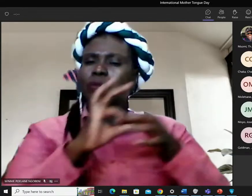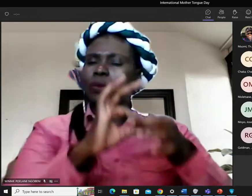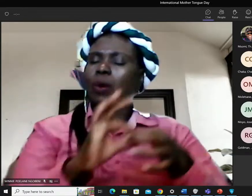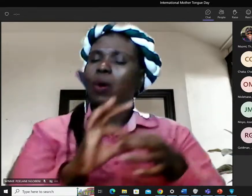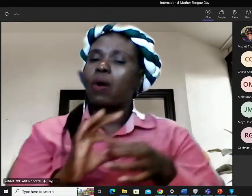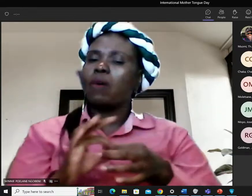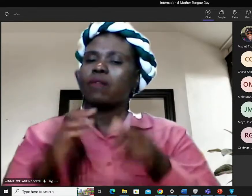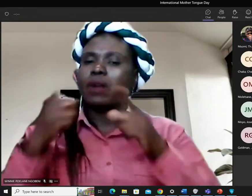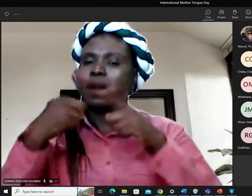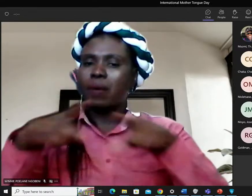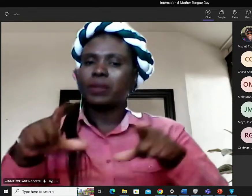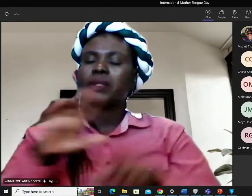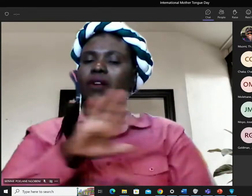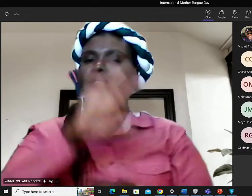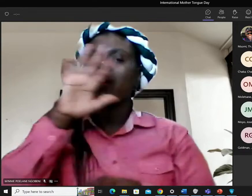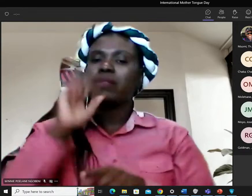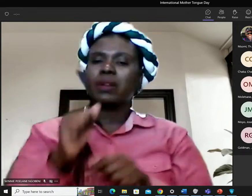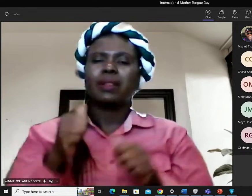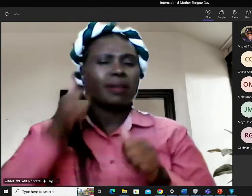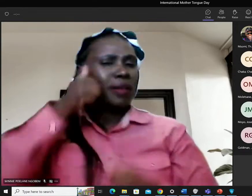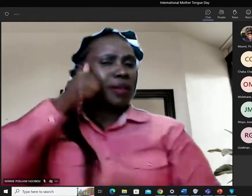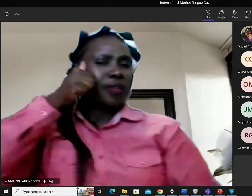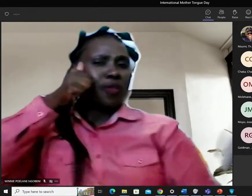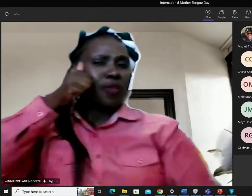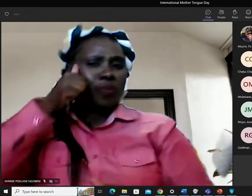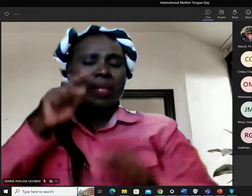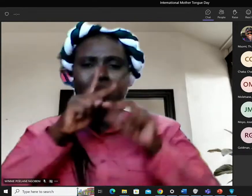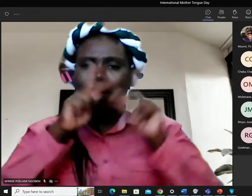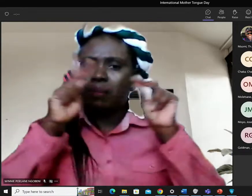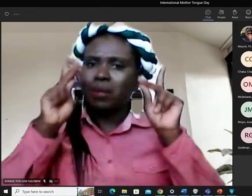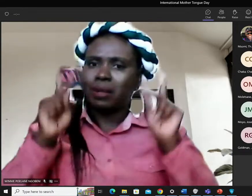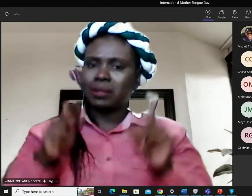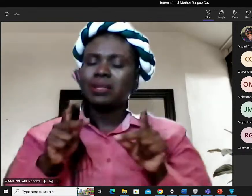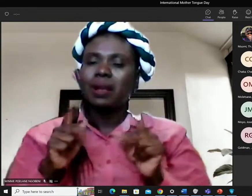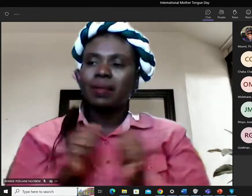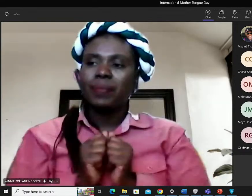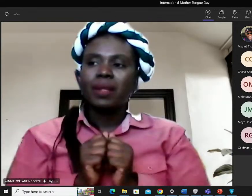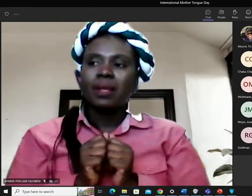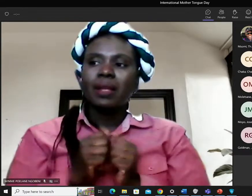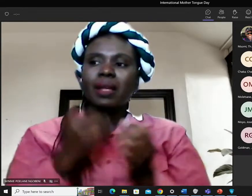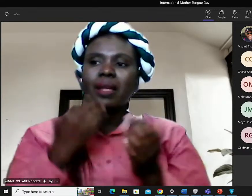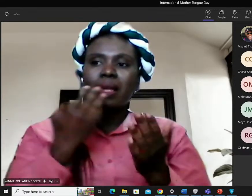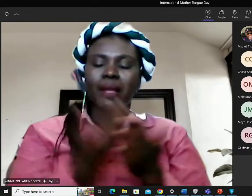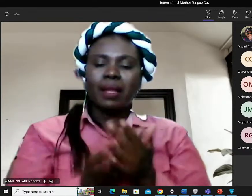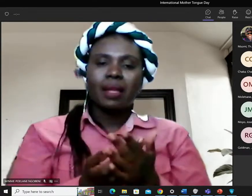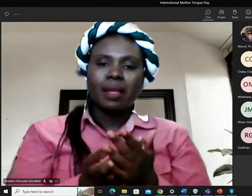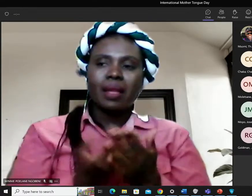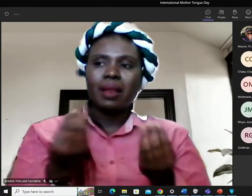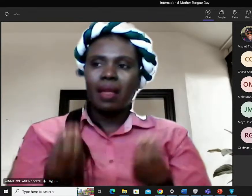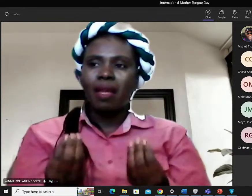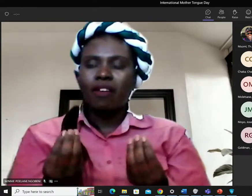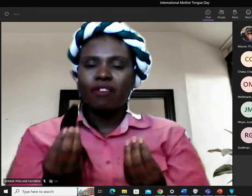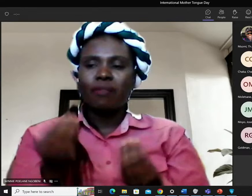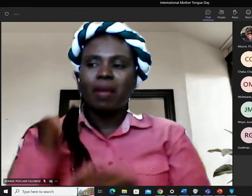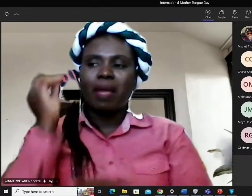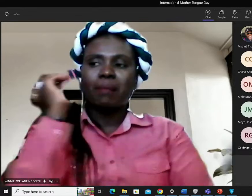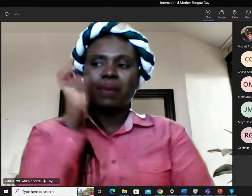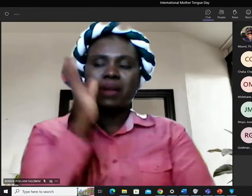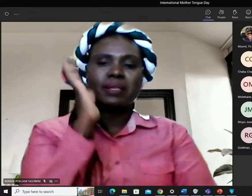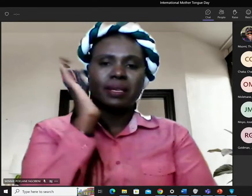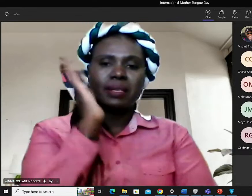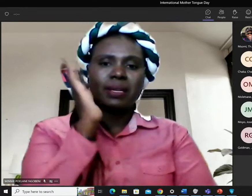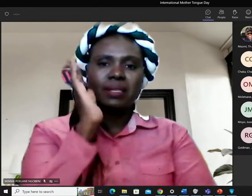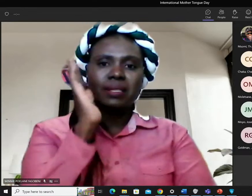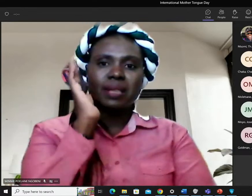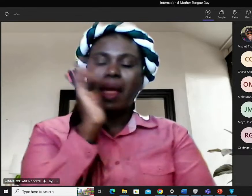picture. It's just a pity that I cannot actually beam my presentation, but curriculum transformation, if you